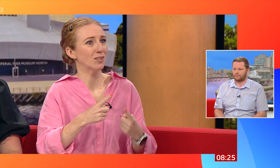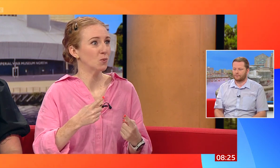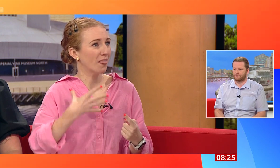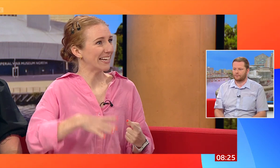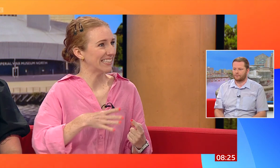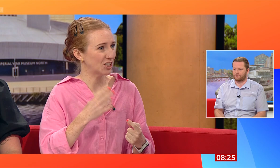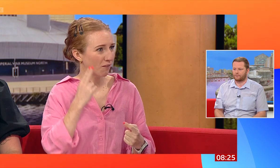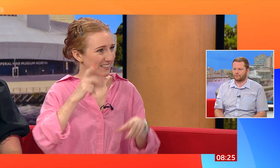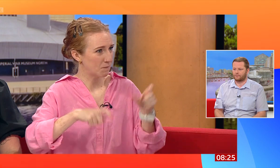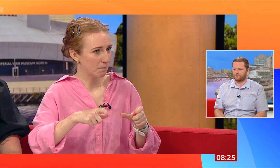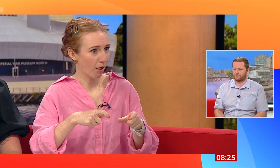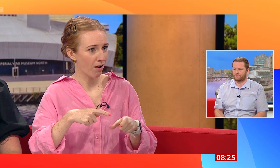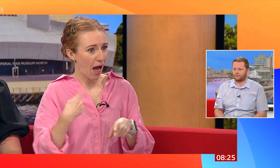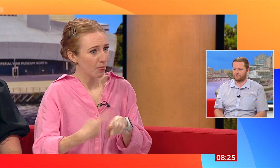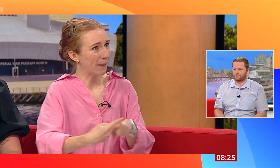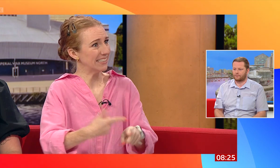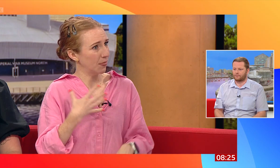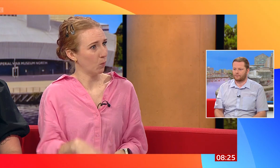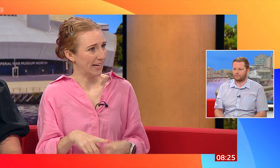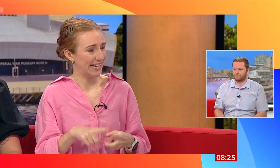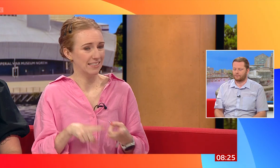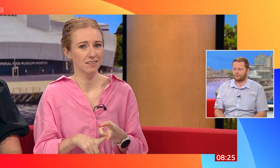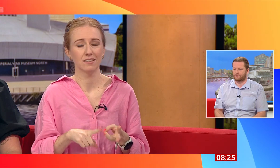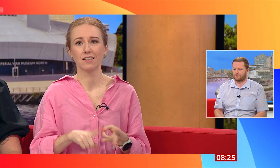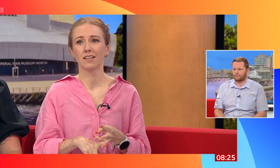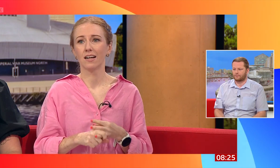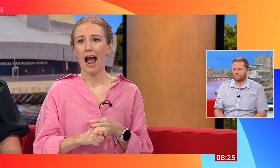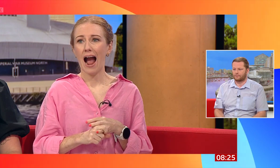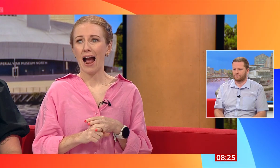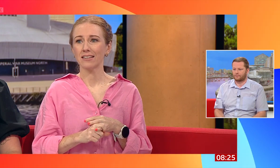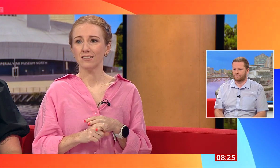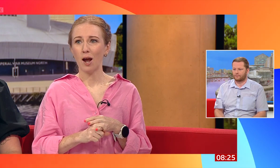working, behind, and we're responding to people's needs,